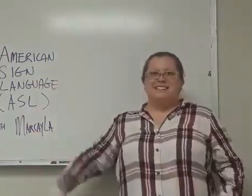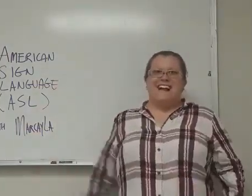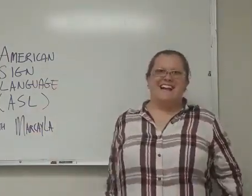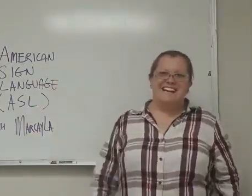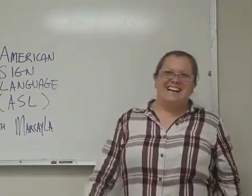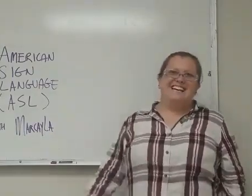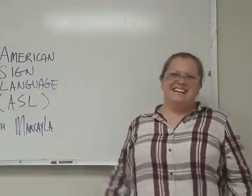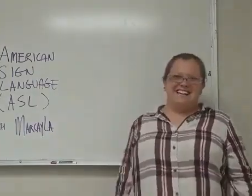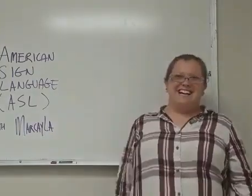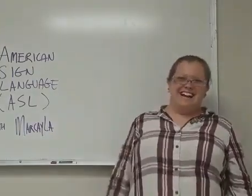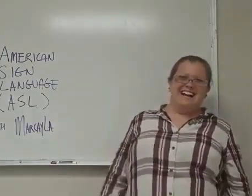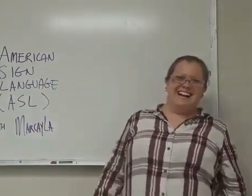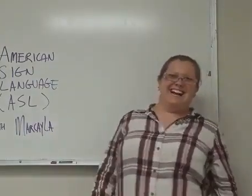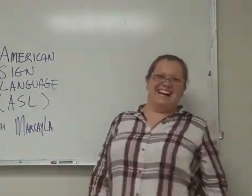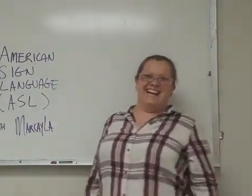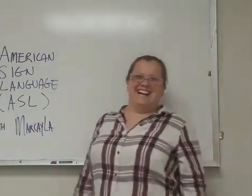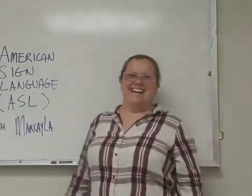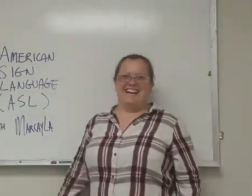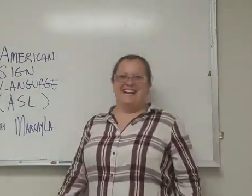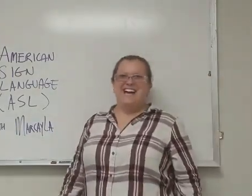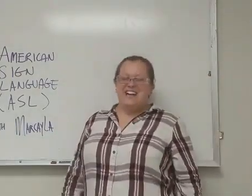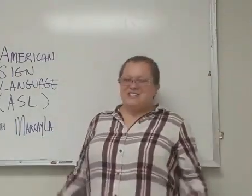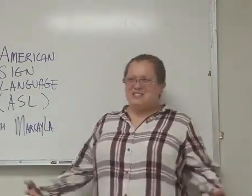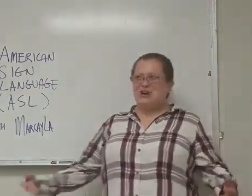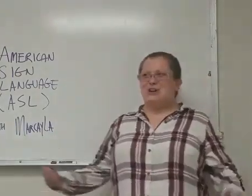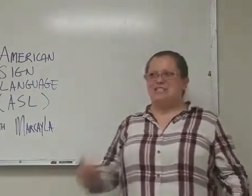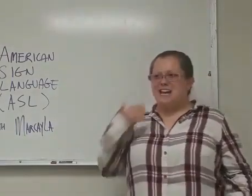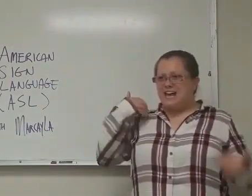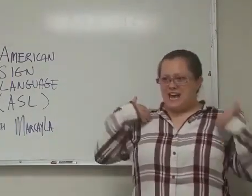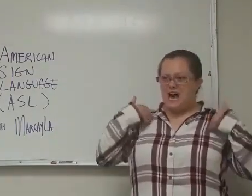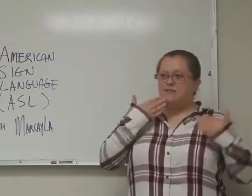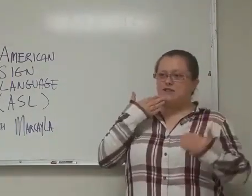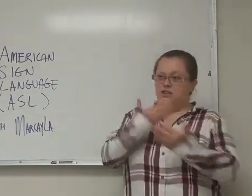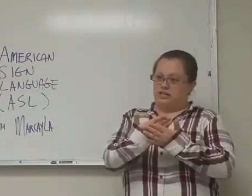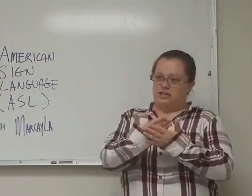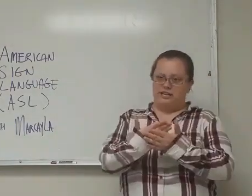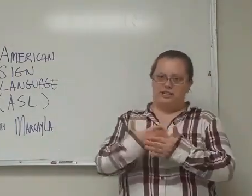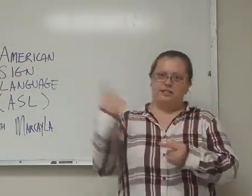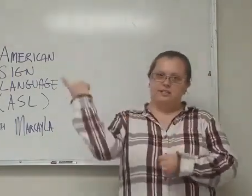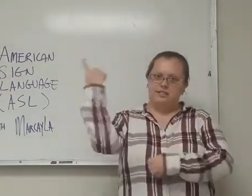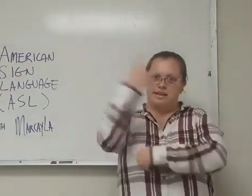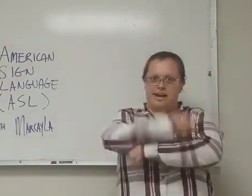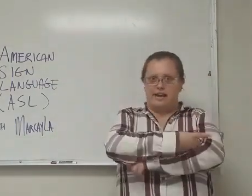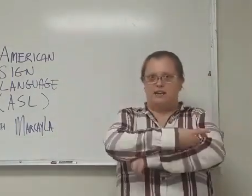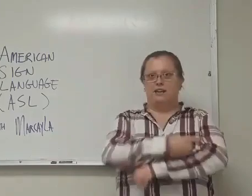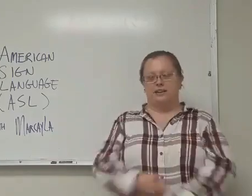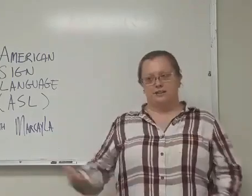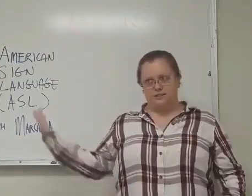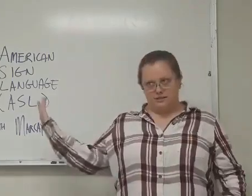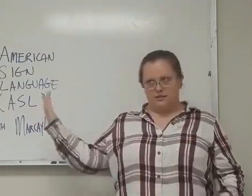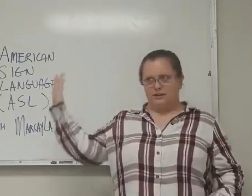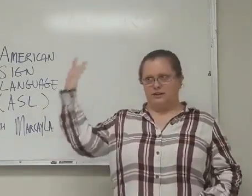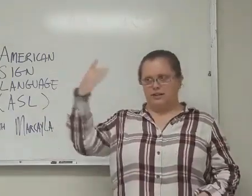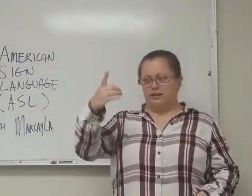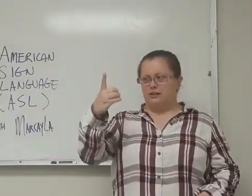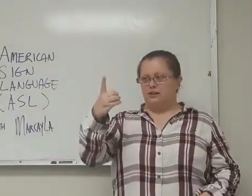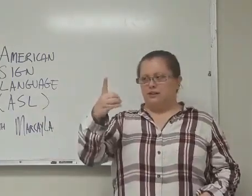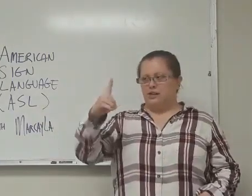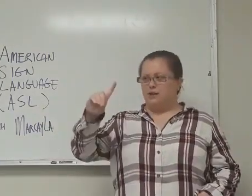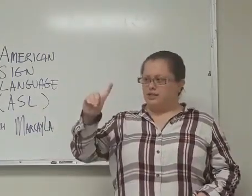old today when I learned that's how you do it. Awesome. So Okay. it's have good day, and it's literally, I mean, it's